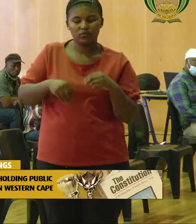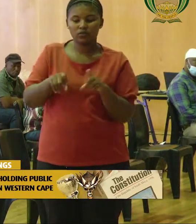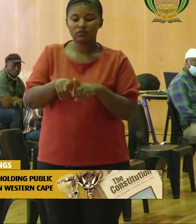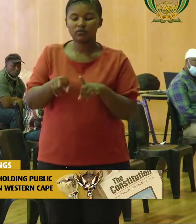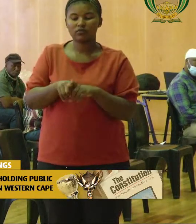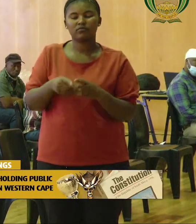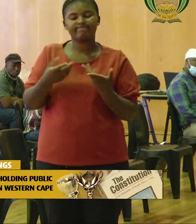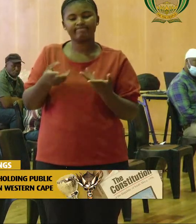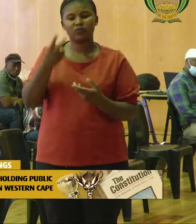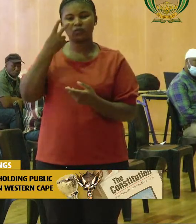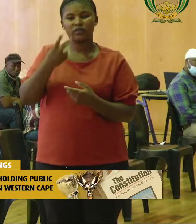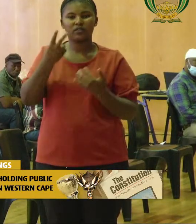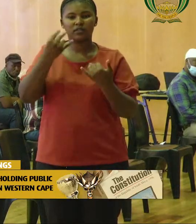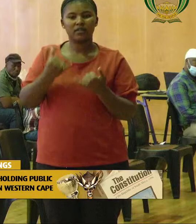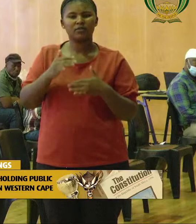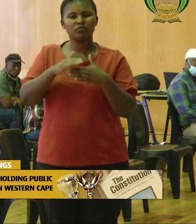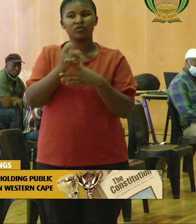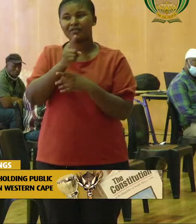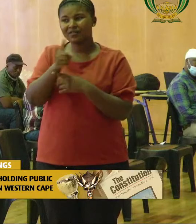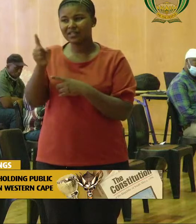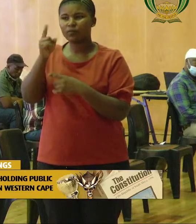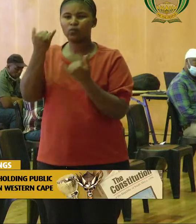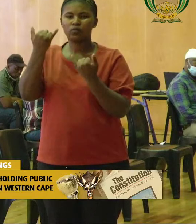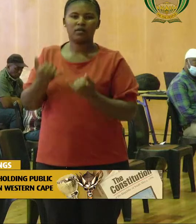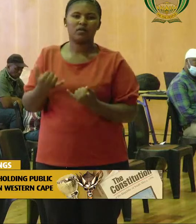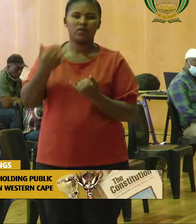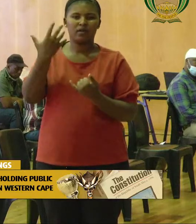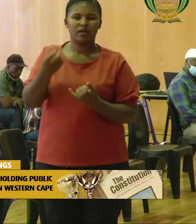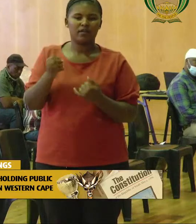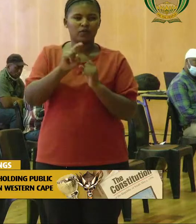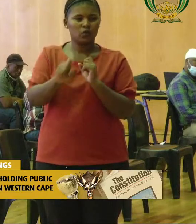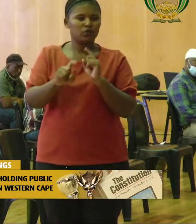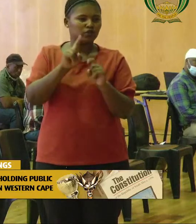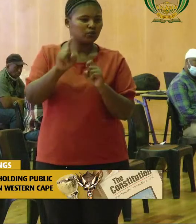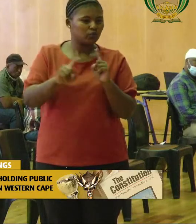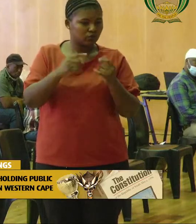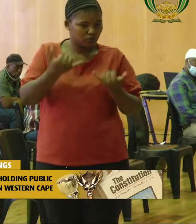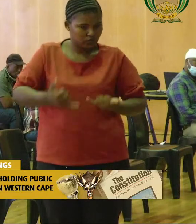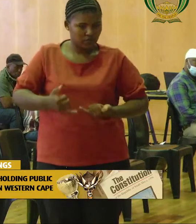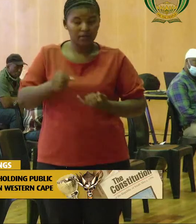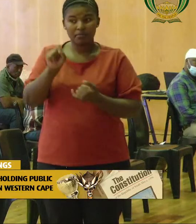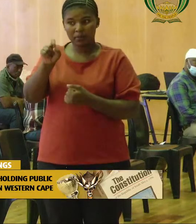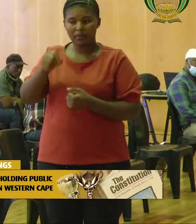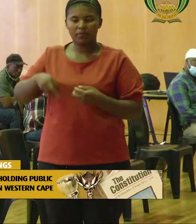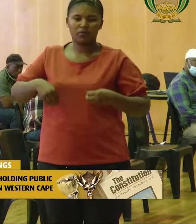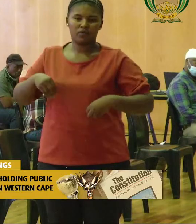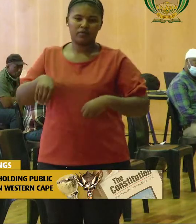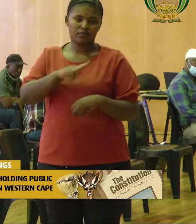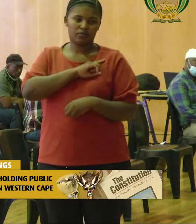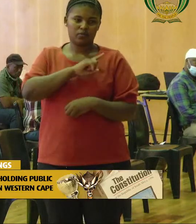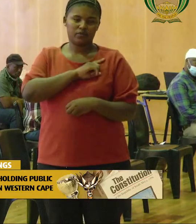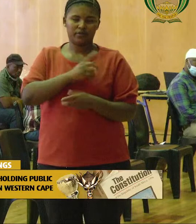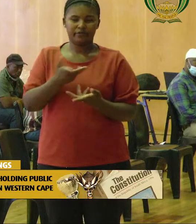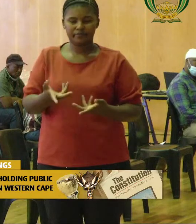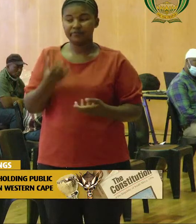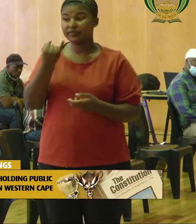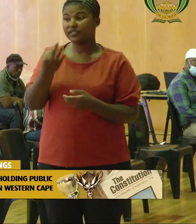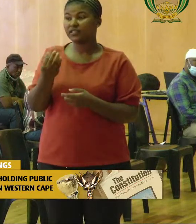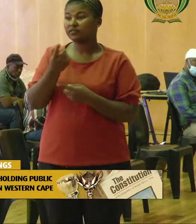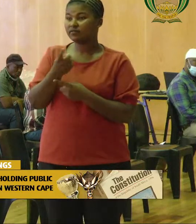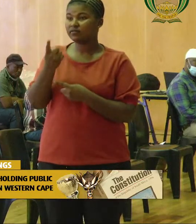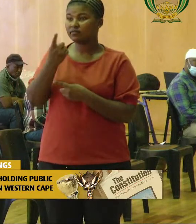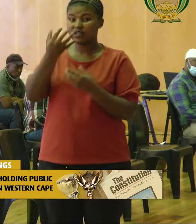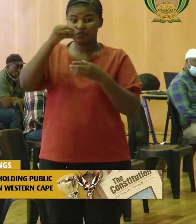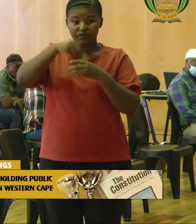because it is because of them that we are having all these questions that we are having today. If they are in